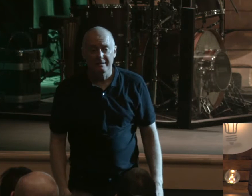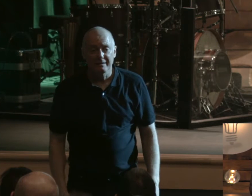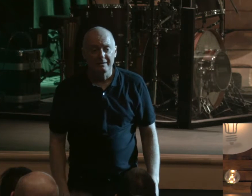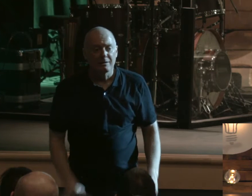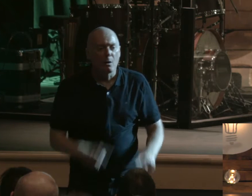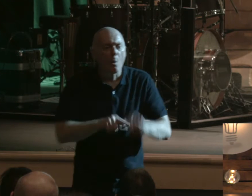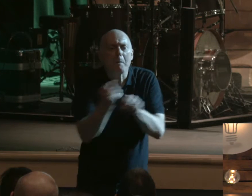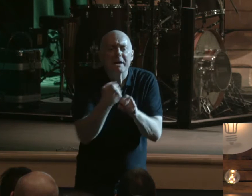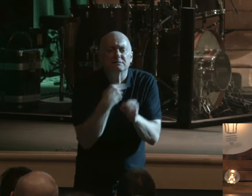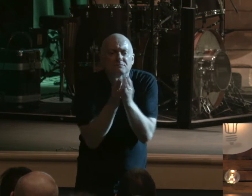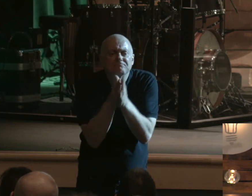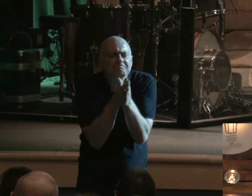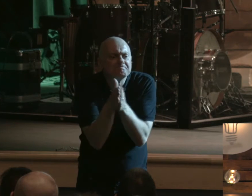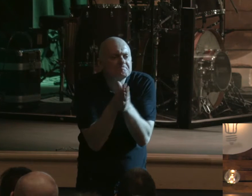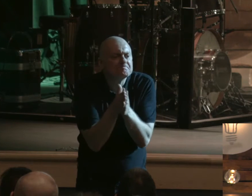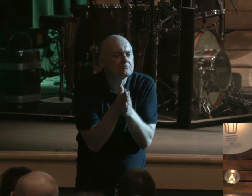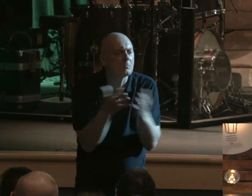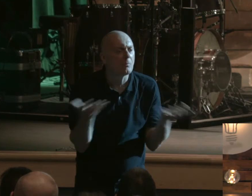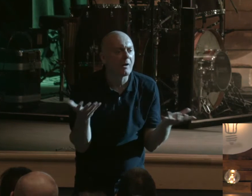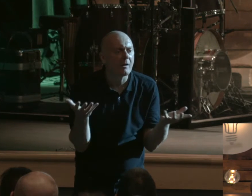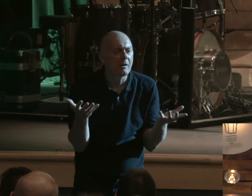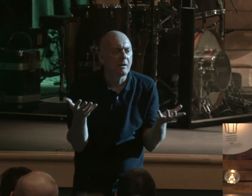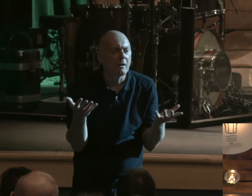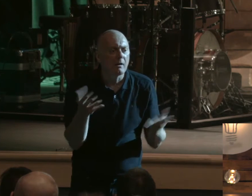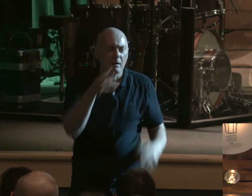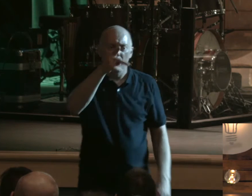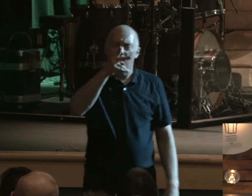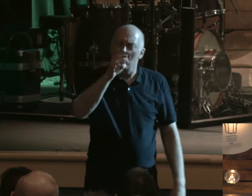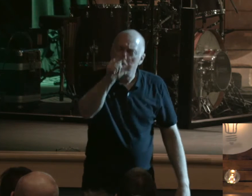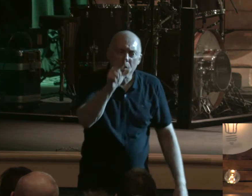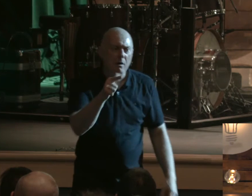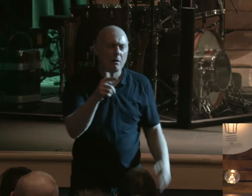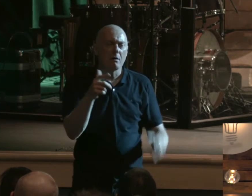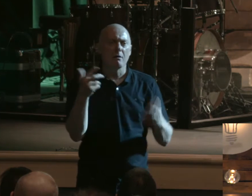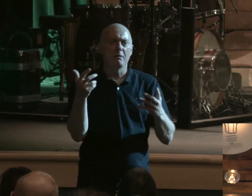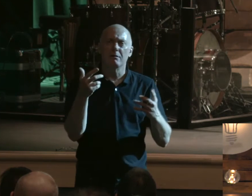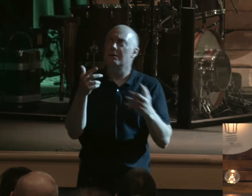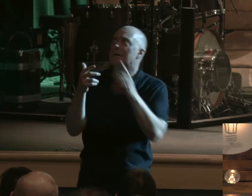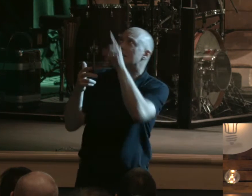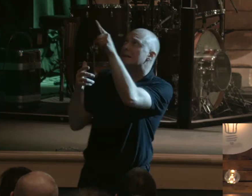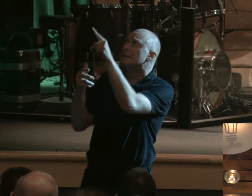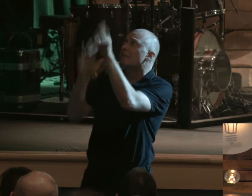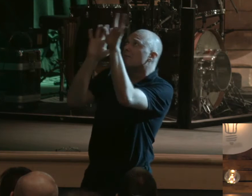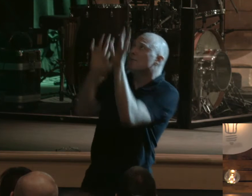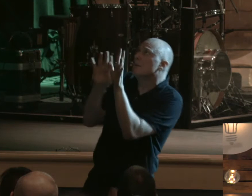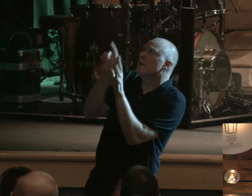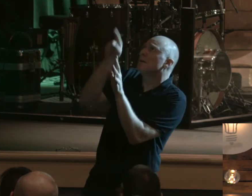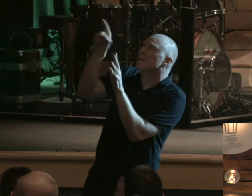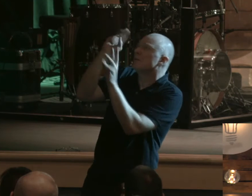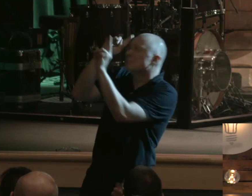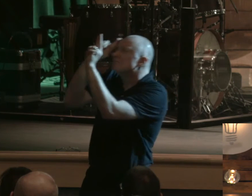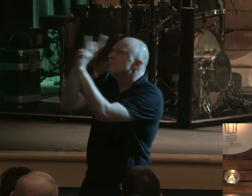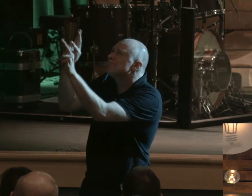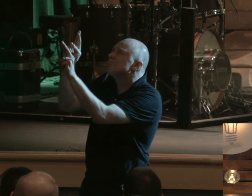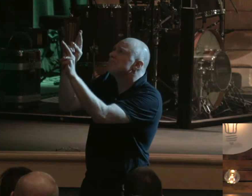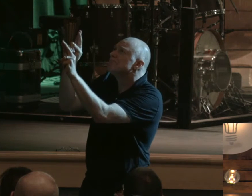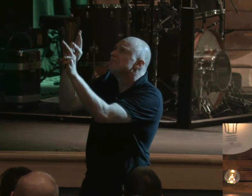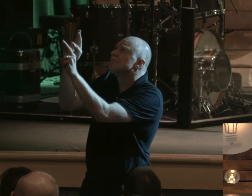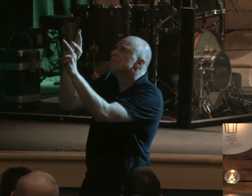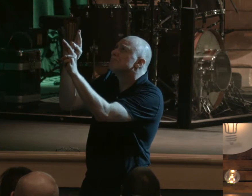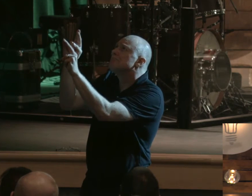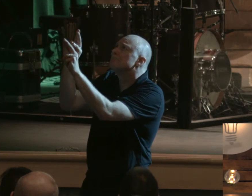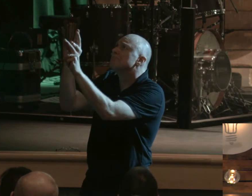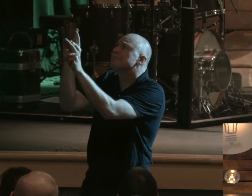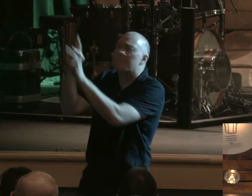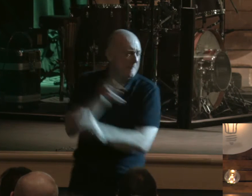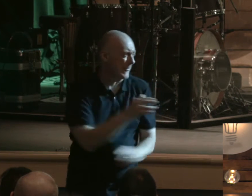What motivates us? Paul is deeply motivated by the fear of the Lord, which causes him to persuade others as to the